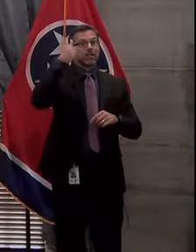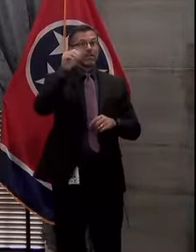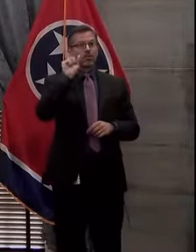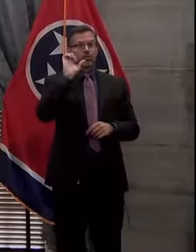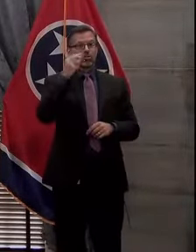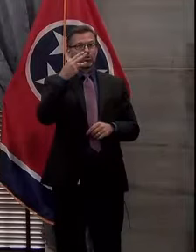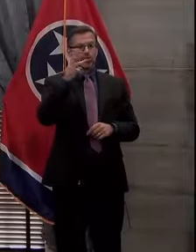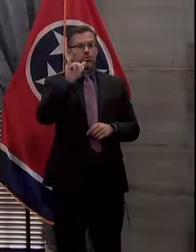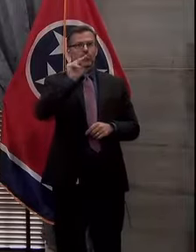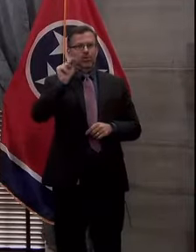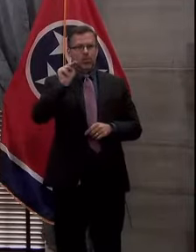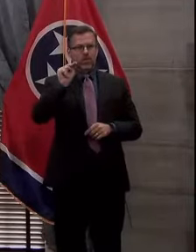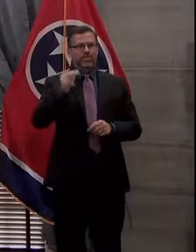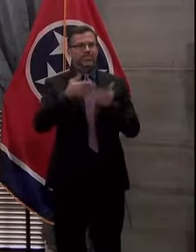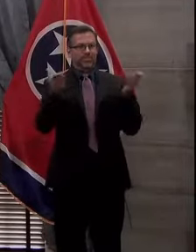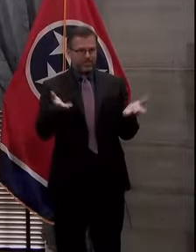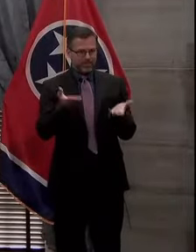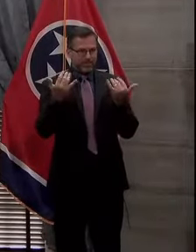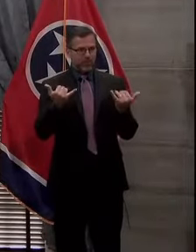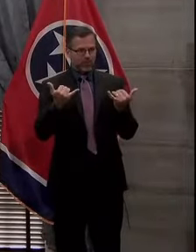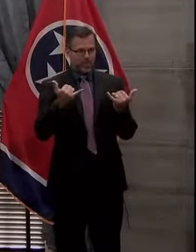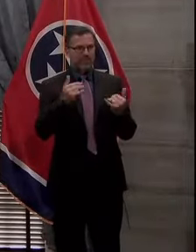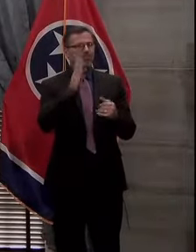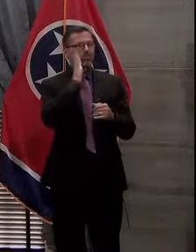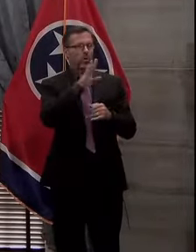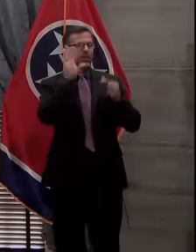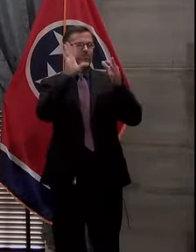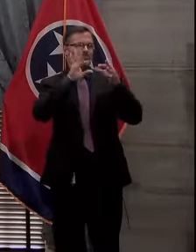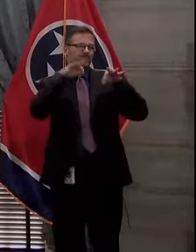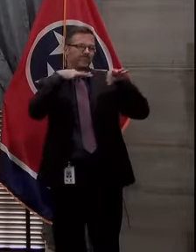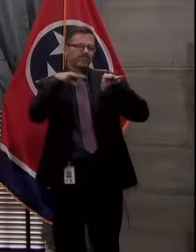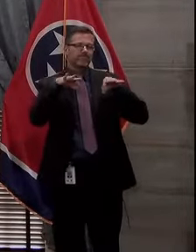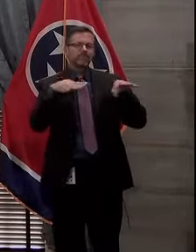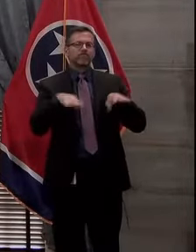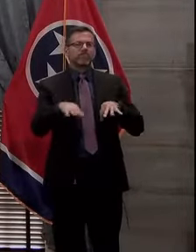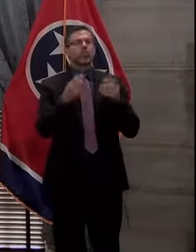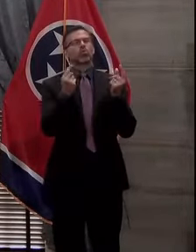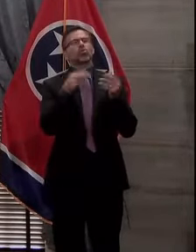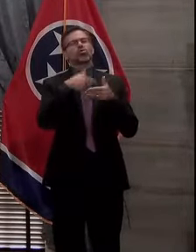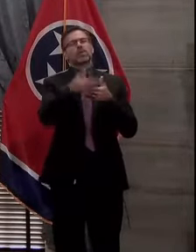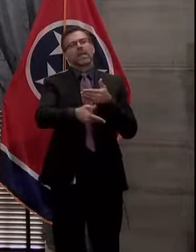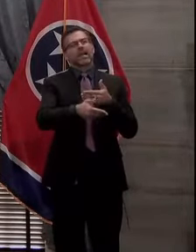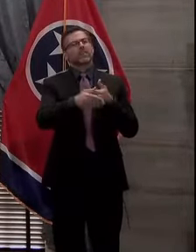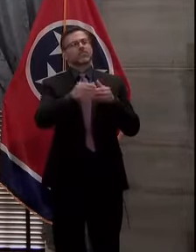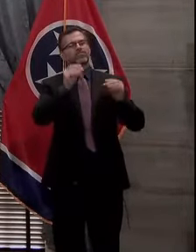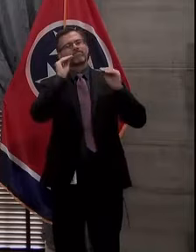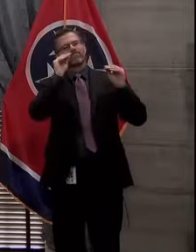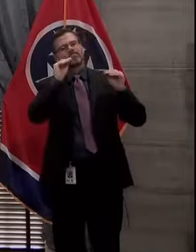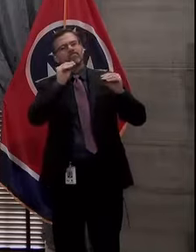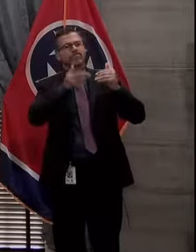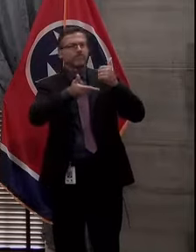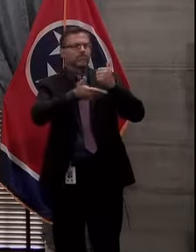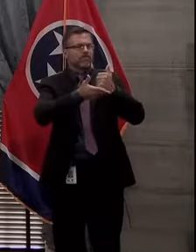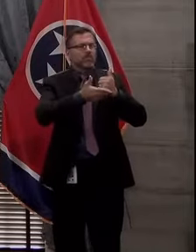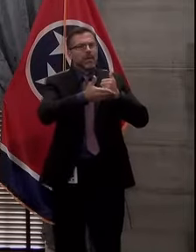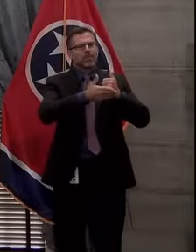up in a moment to talk about next steps and what teachers and parents can expect.